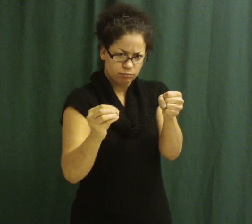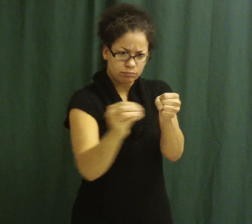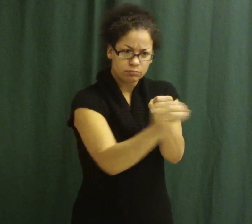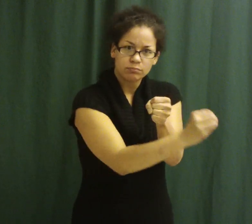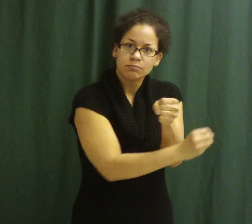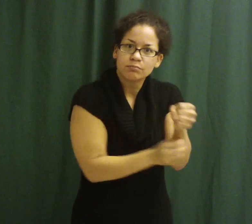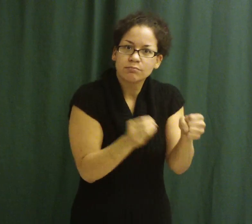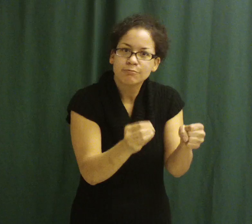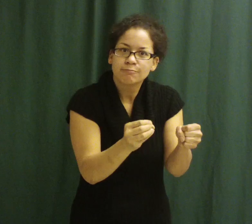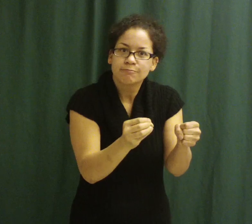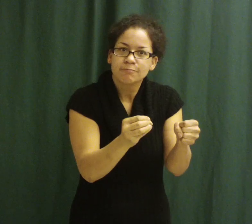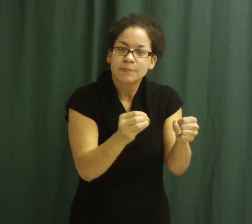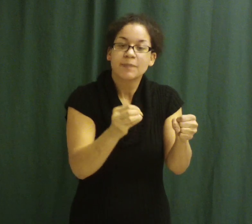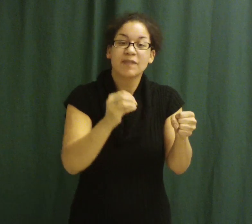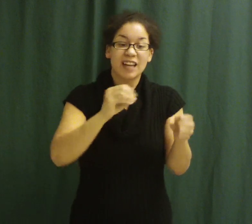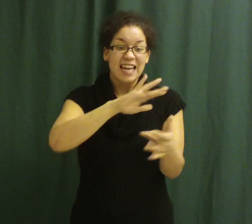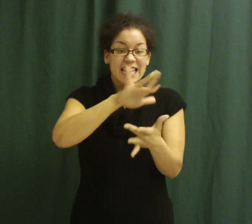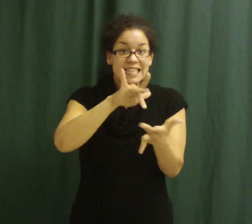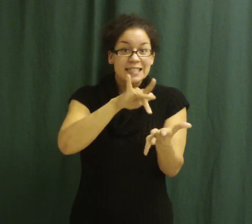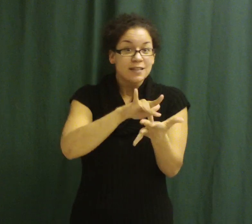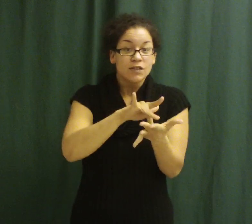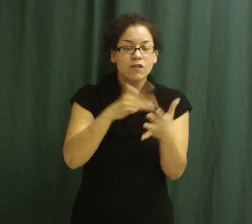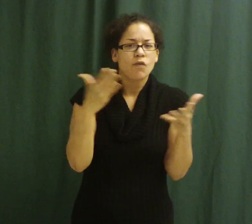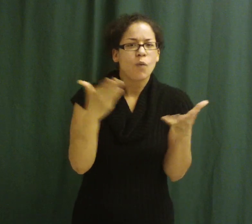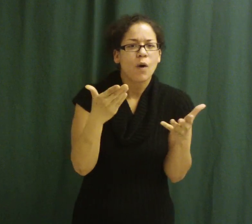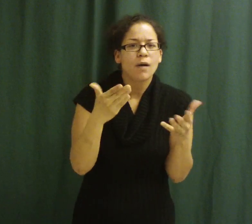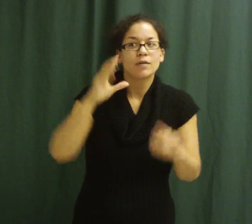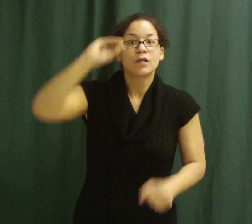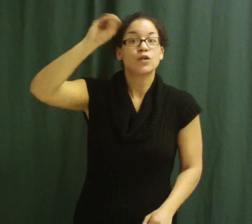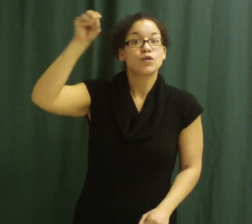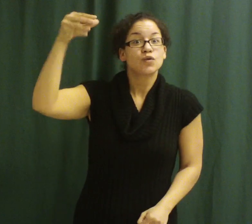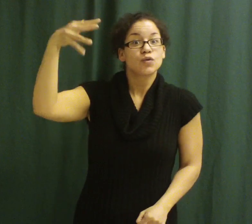At the center of the solar system is the sun,